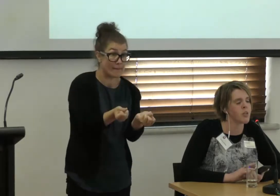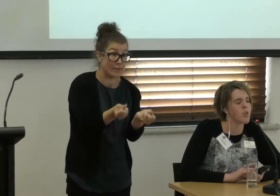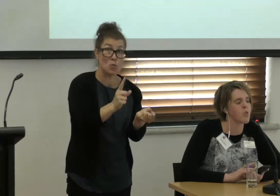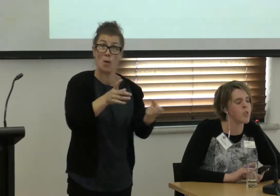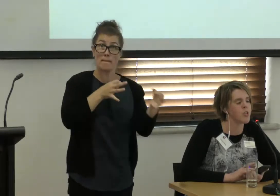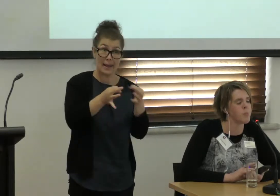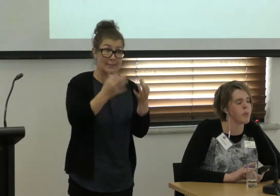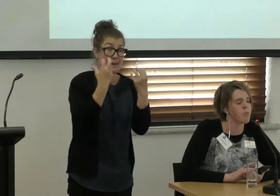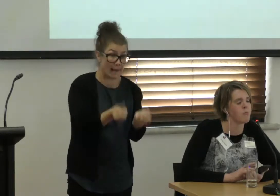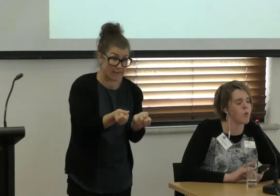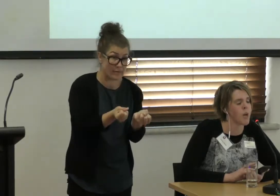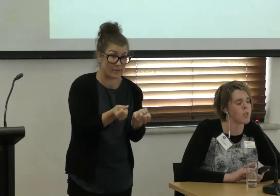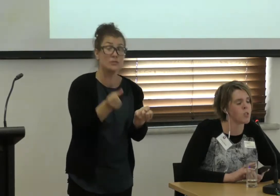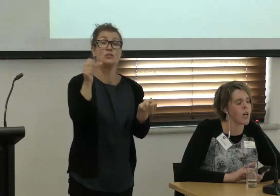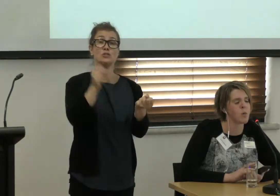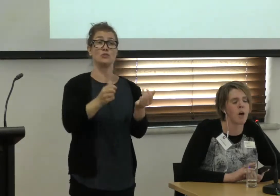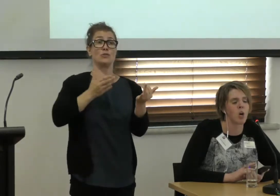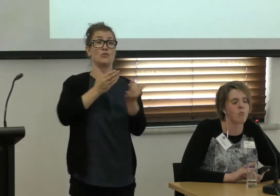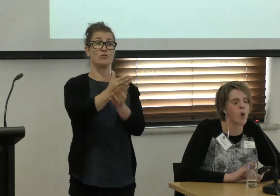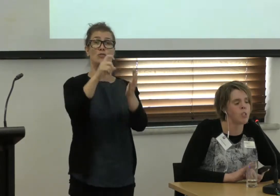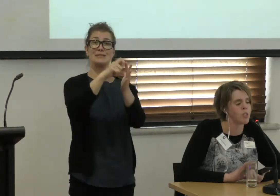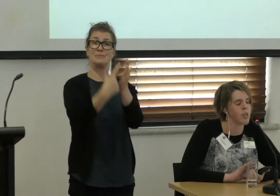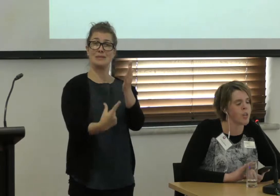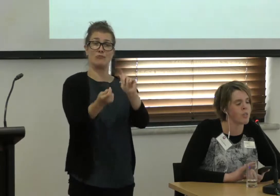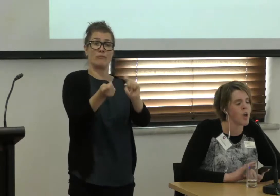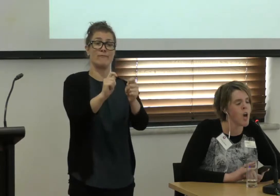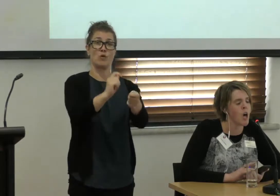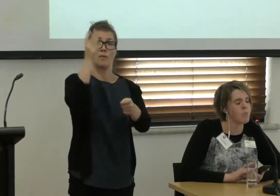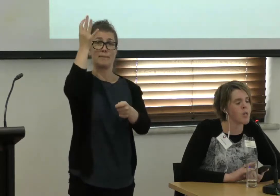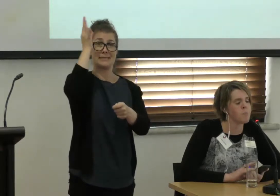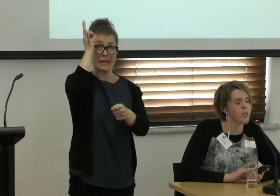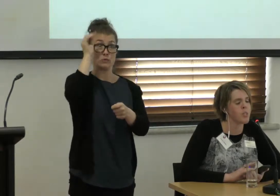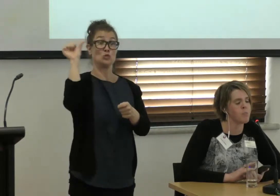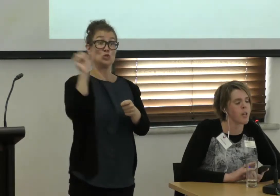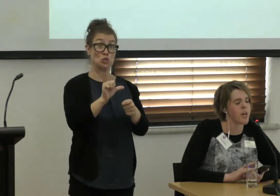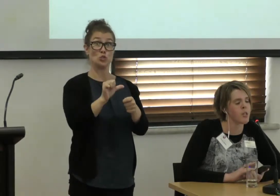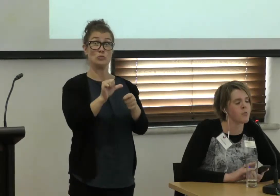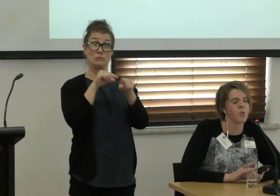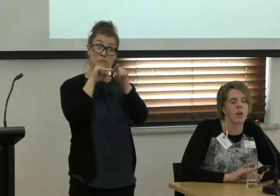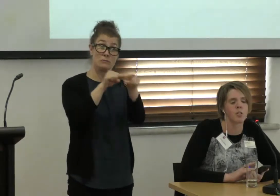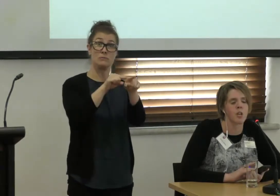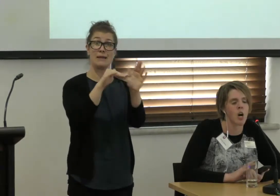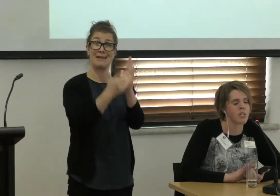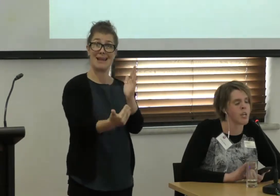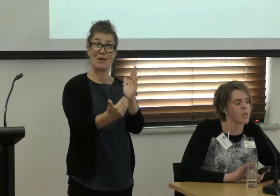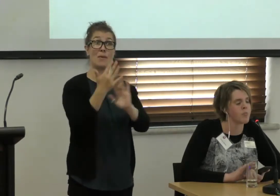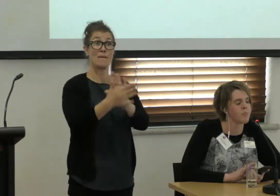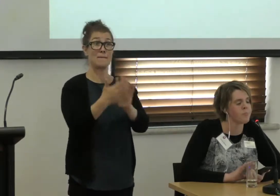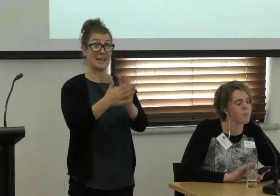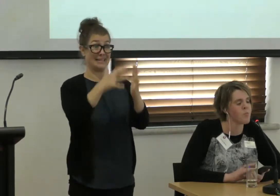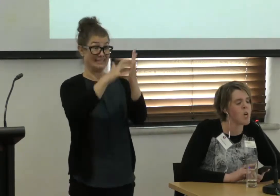conducted through the Disability Reform Council as a matter of urgency and be completed by the end of